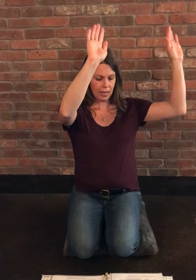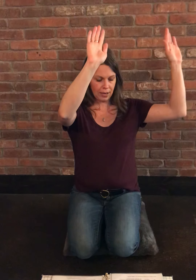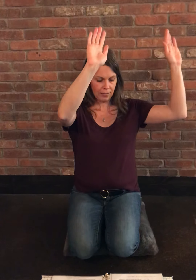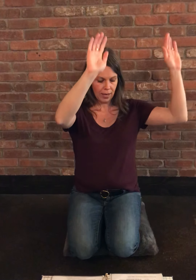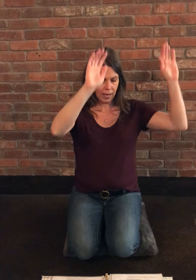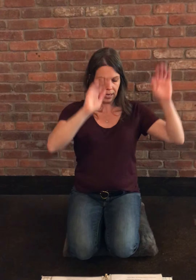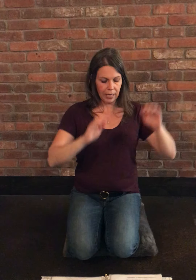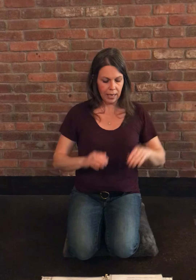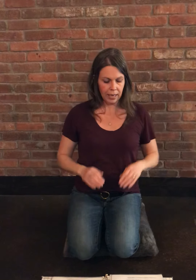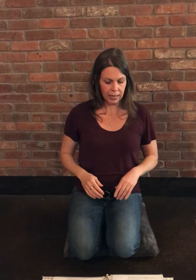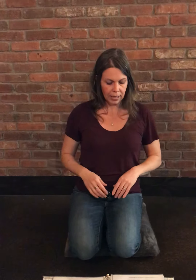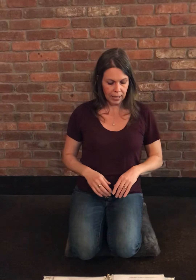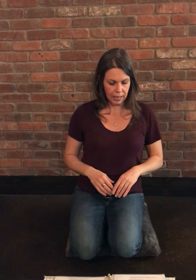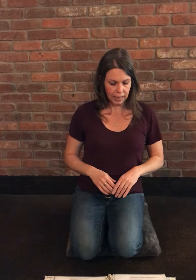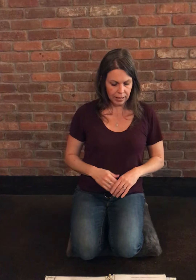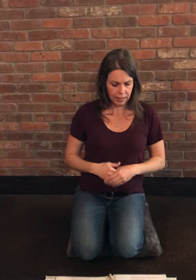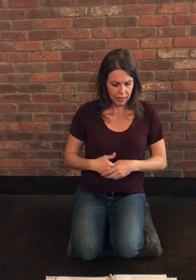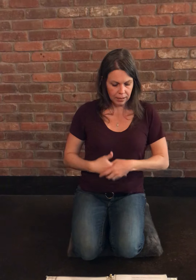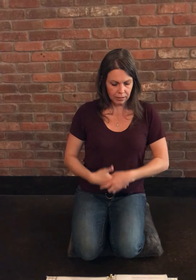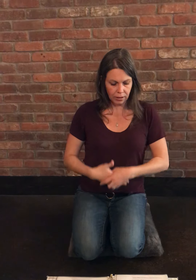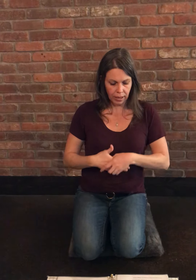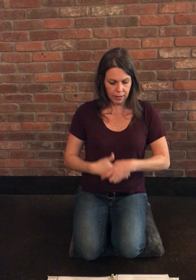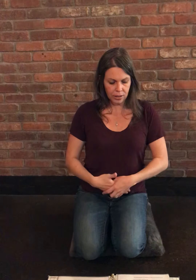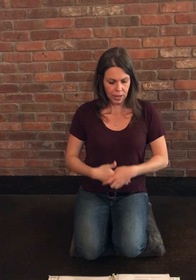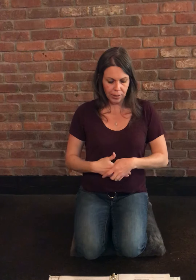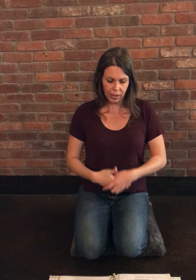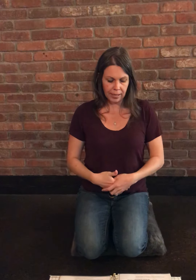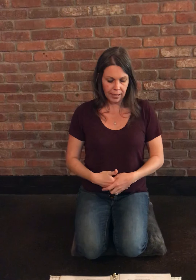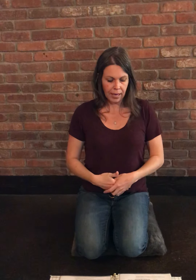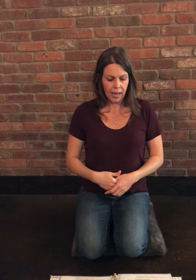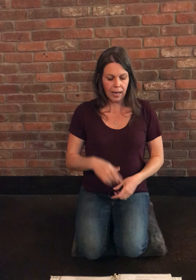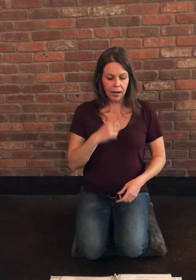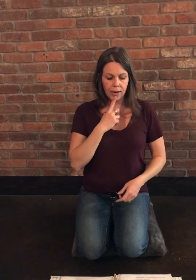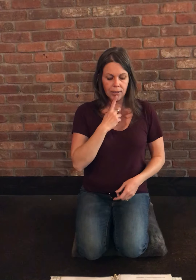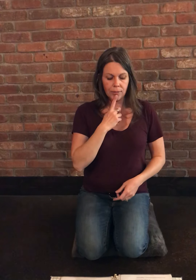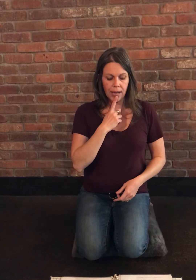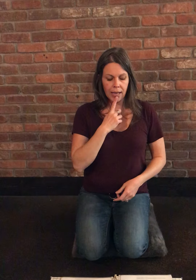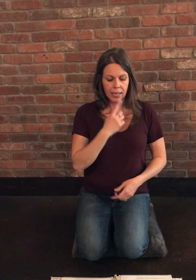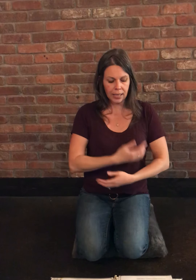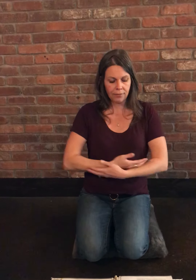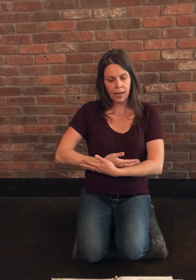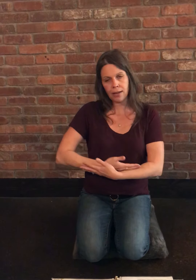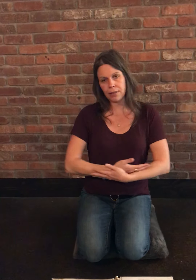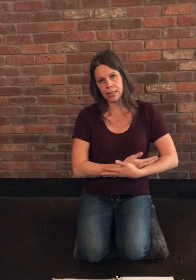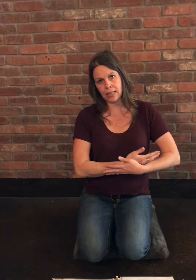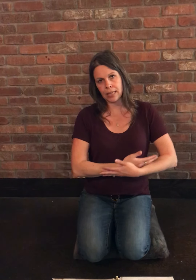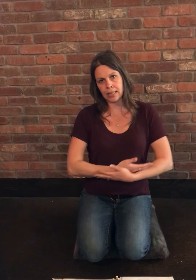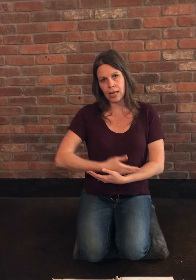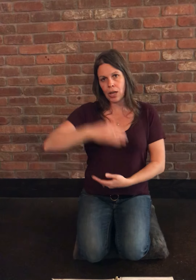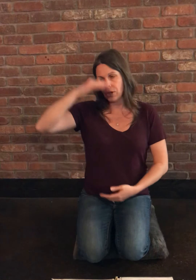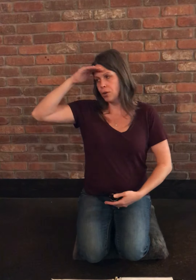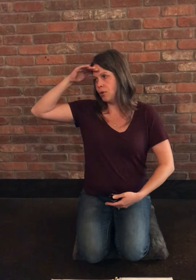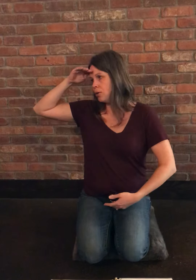of England. Oh yeah, shaking our head. Eric the Red and Leif Erikson,